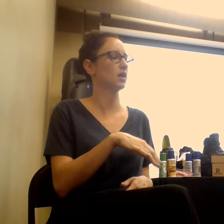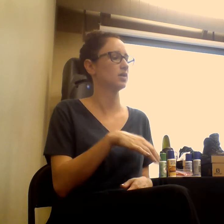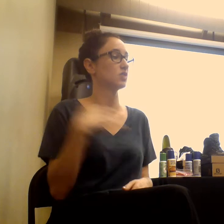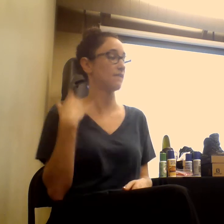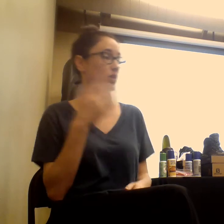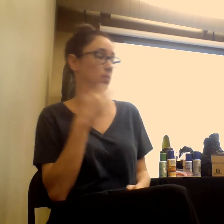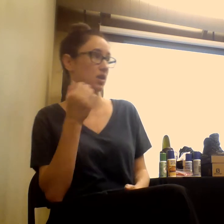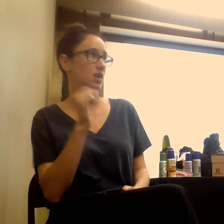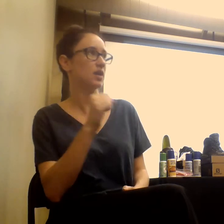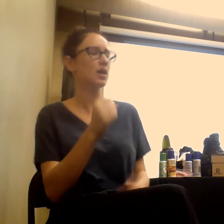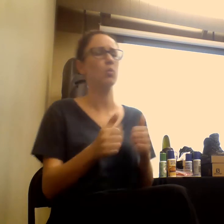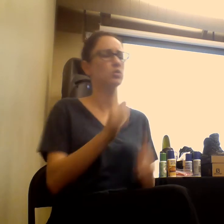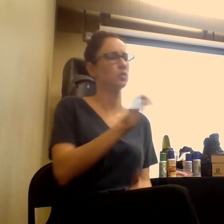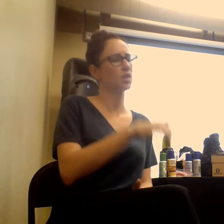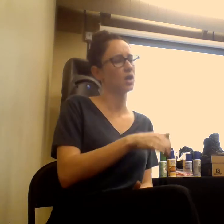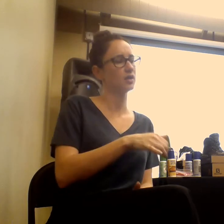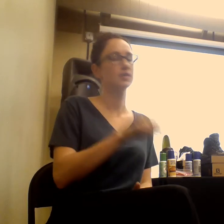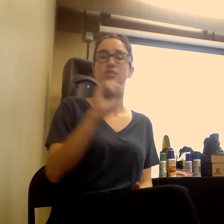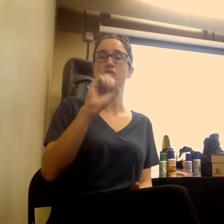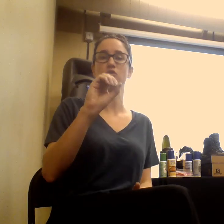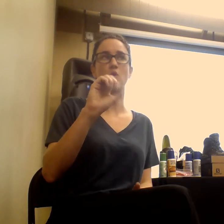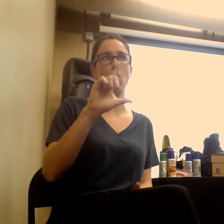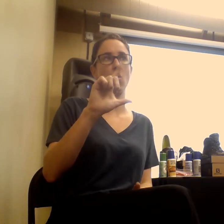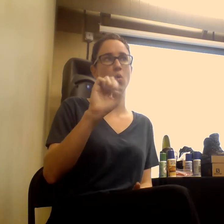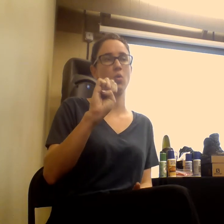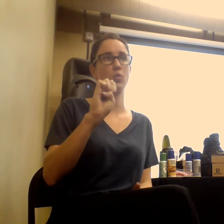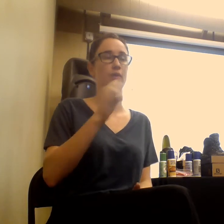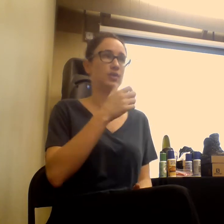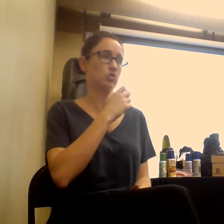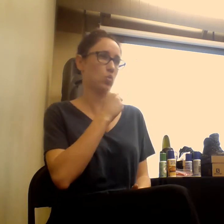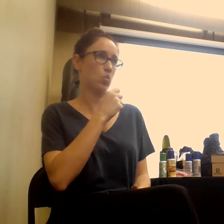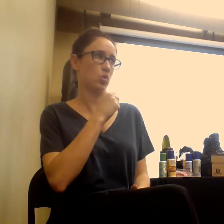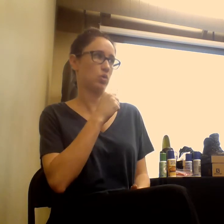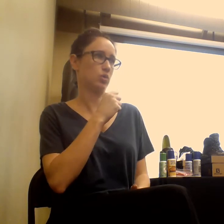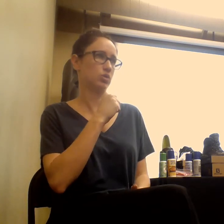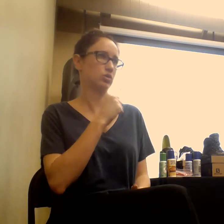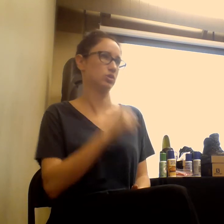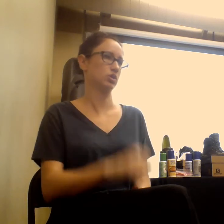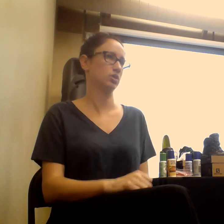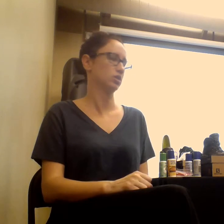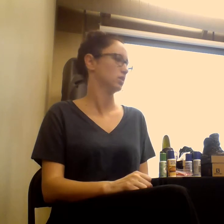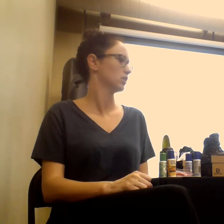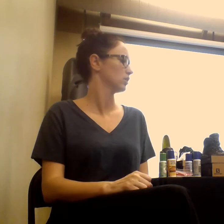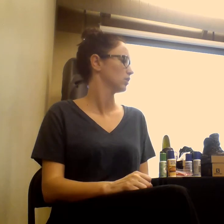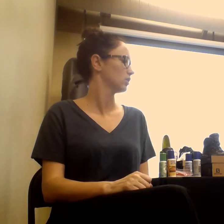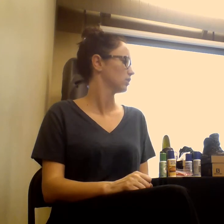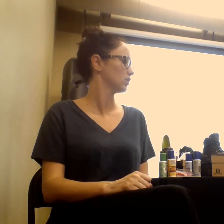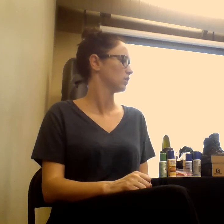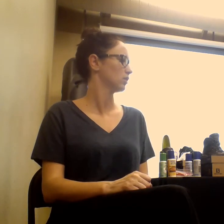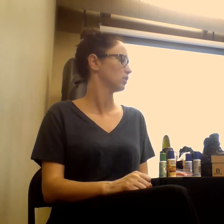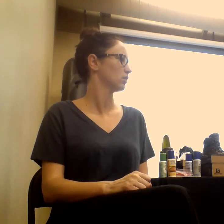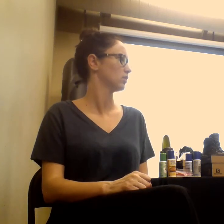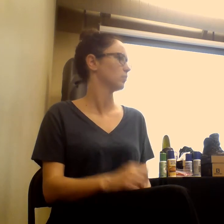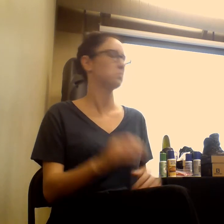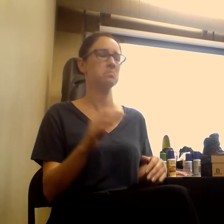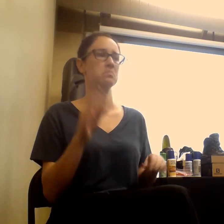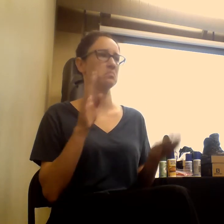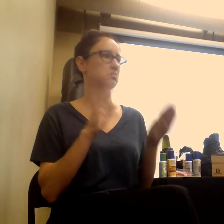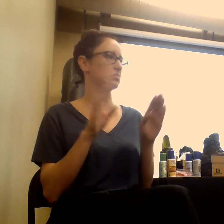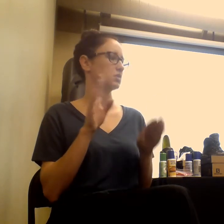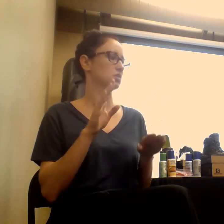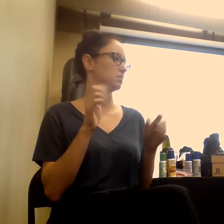the sole, and it's the orange, it's the Carnes. But don't worry about that. You can try that with any of